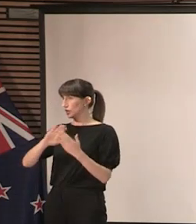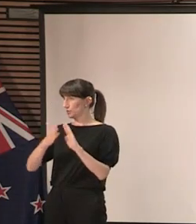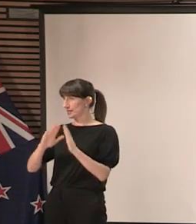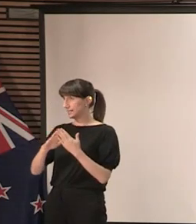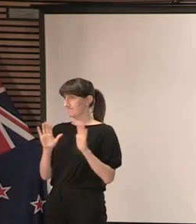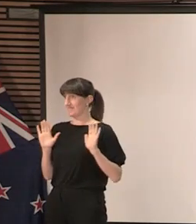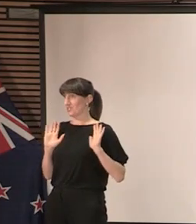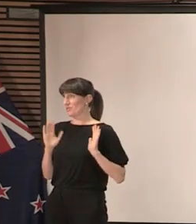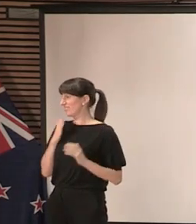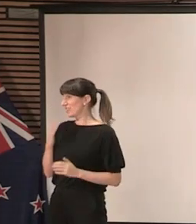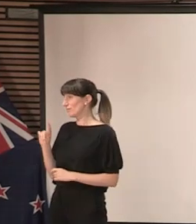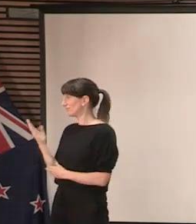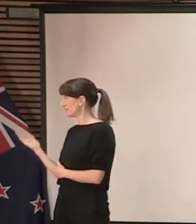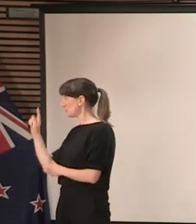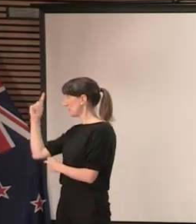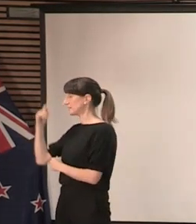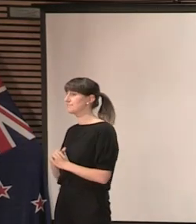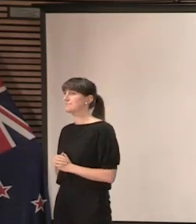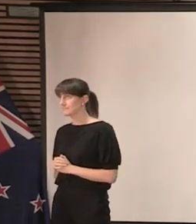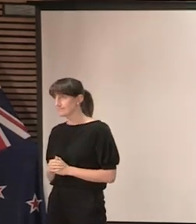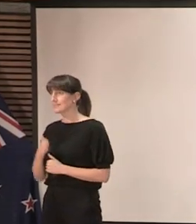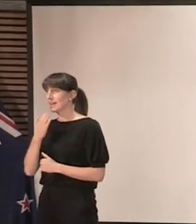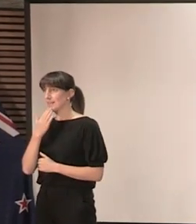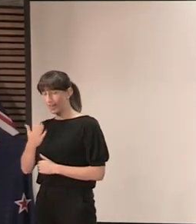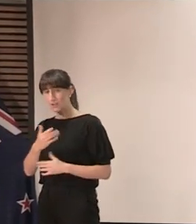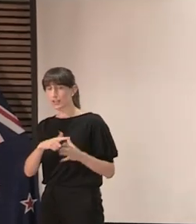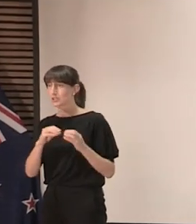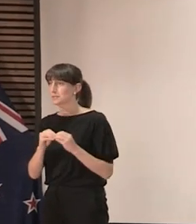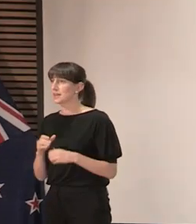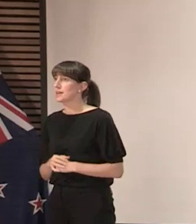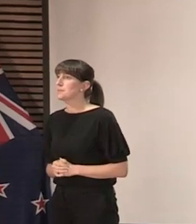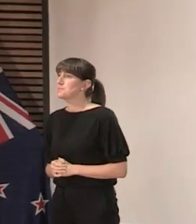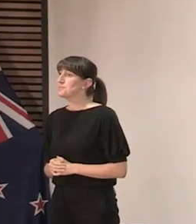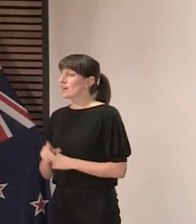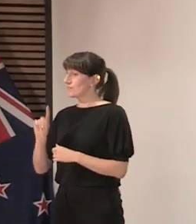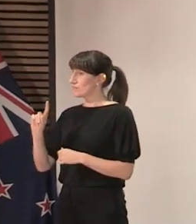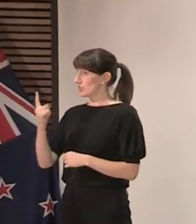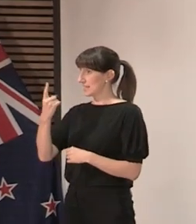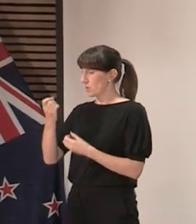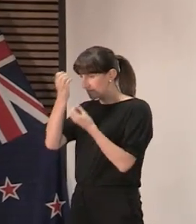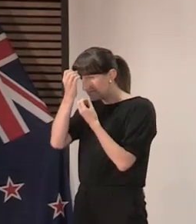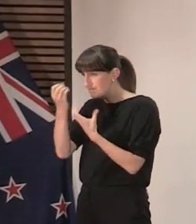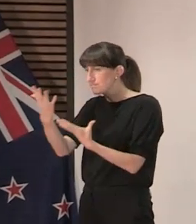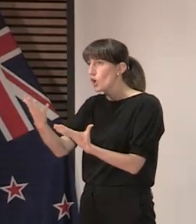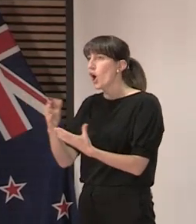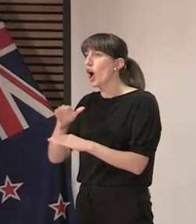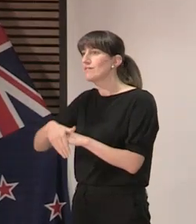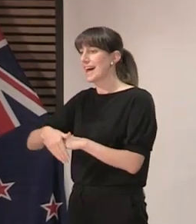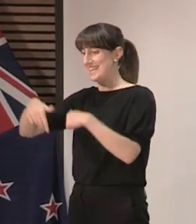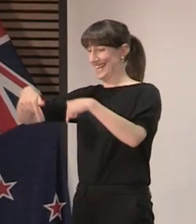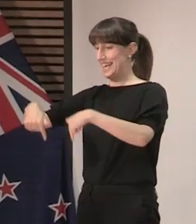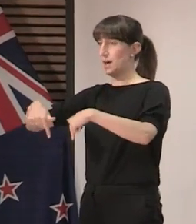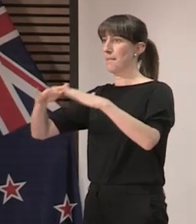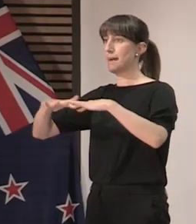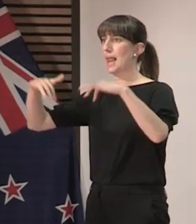back to you, Minister. Thank you, Director-General. The first thing I'd like to do is give you a brief update on what will happen here at Parliament next week. As